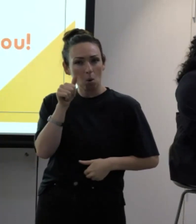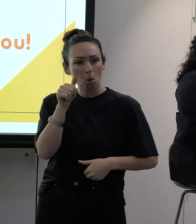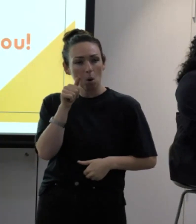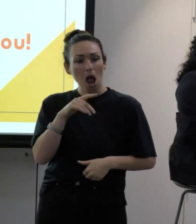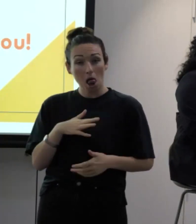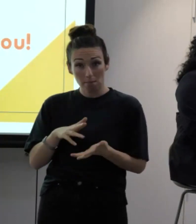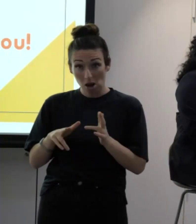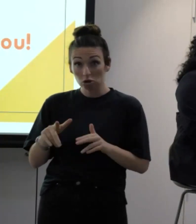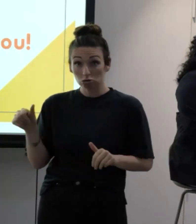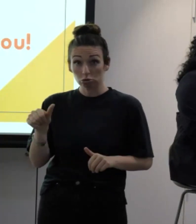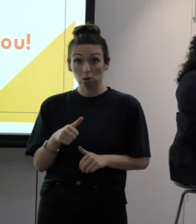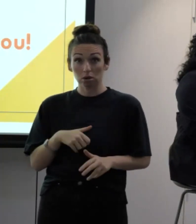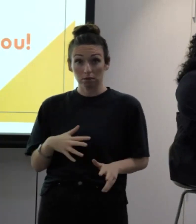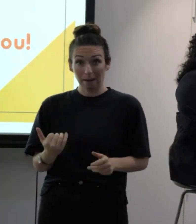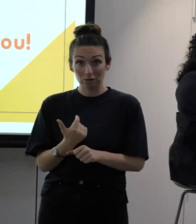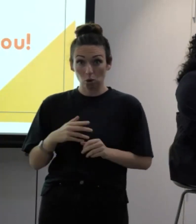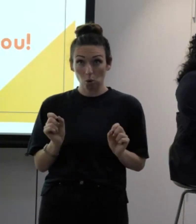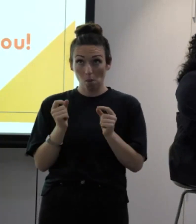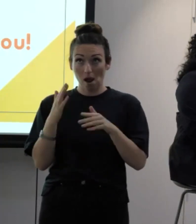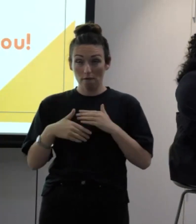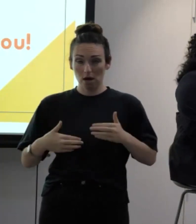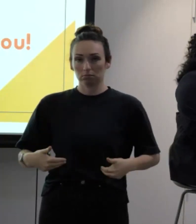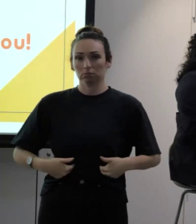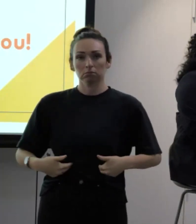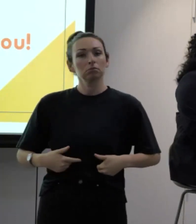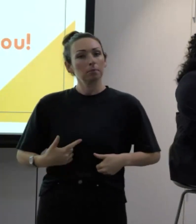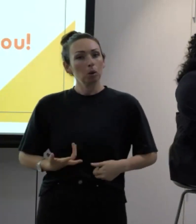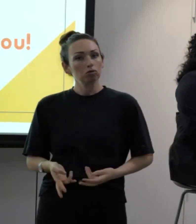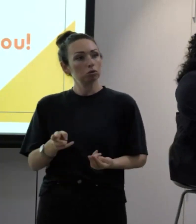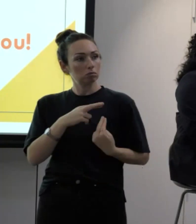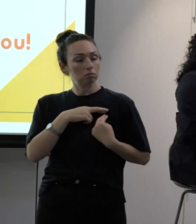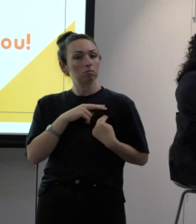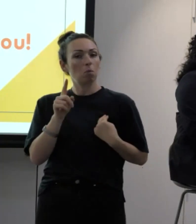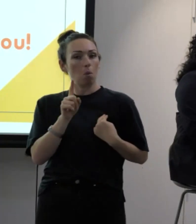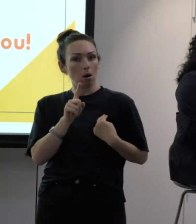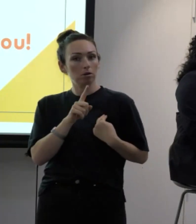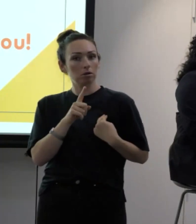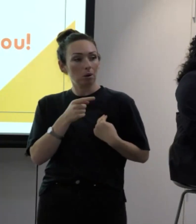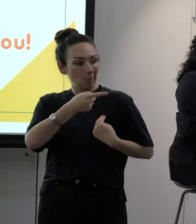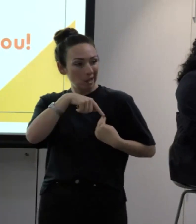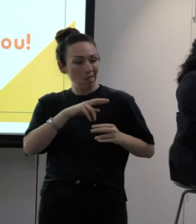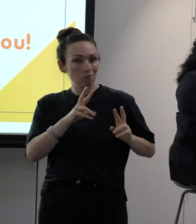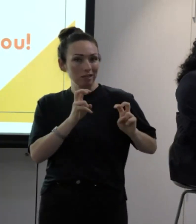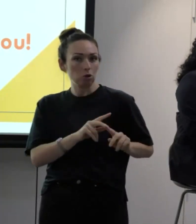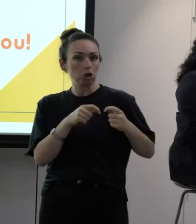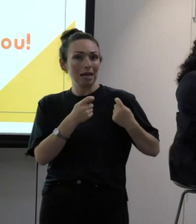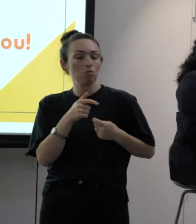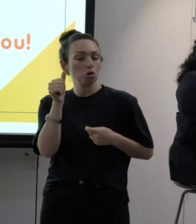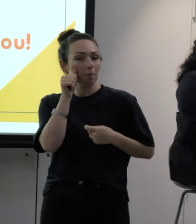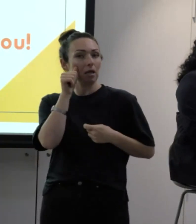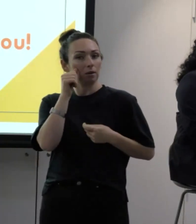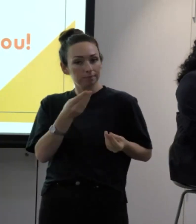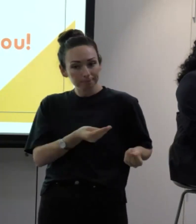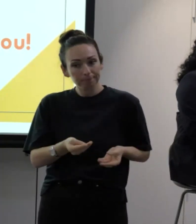be listened to. And so I think something that we have a duty to do as researchers is to make sure parents are